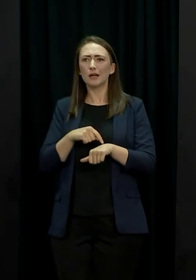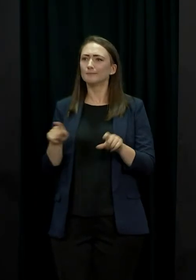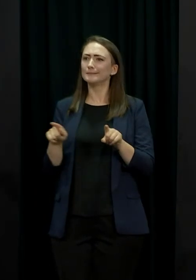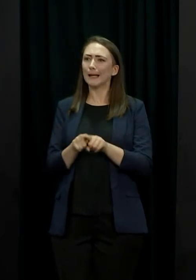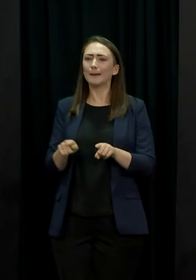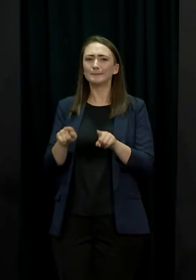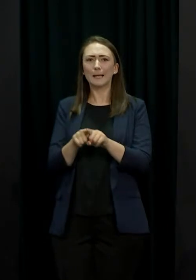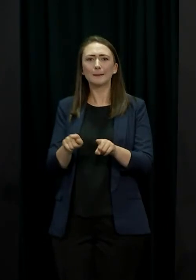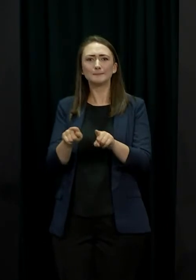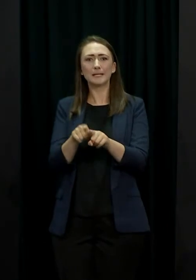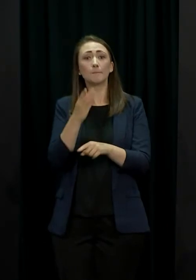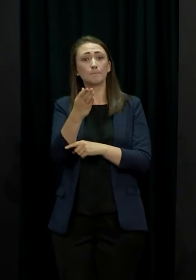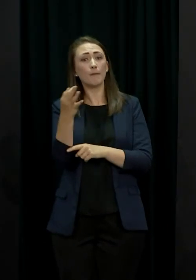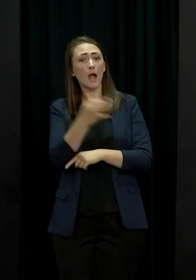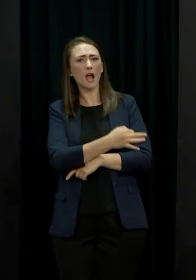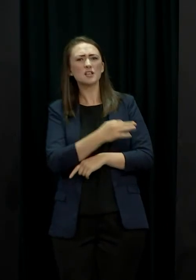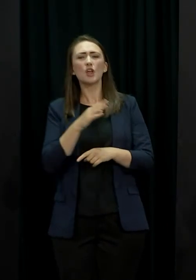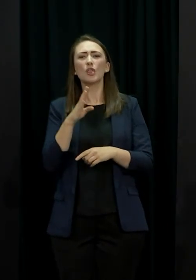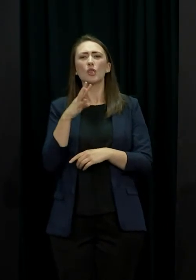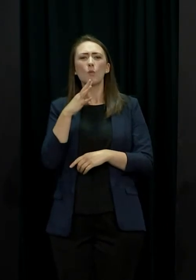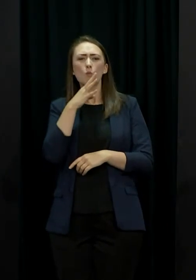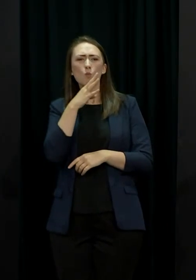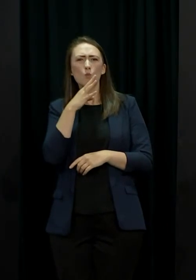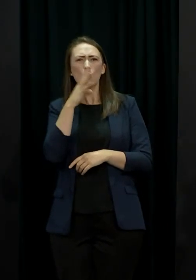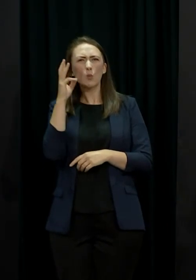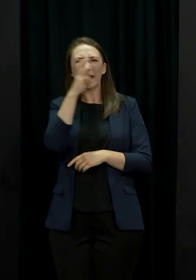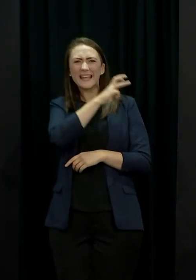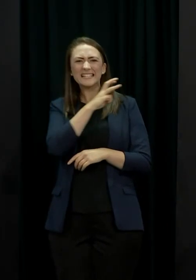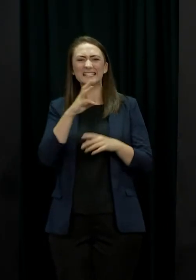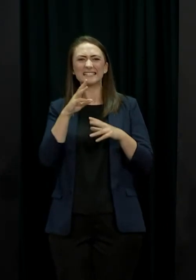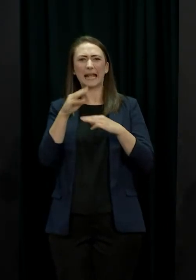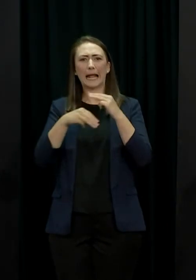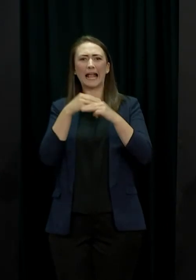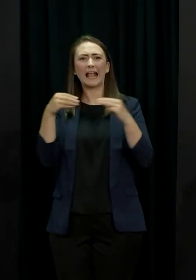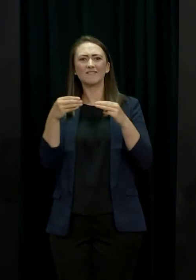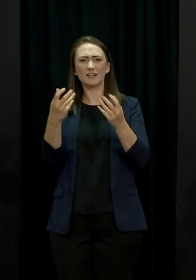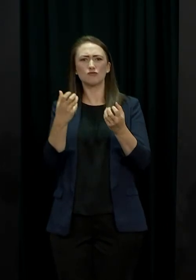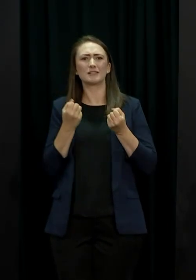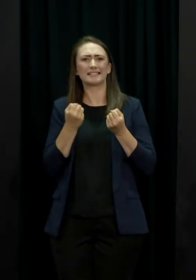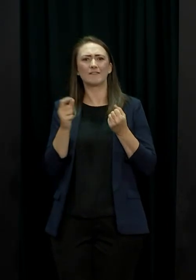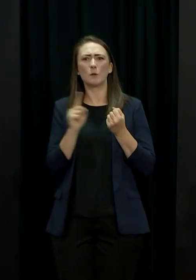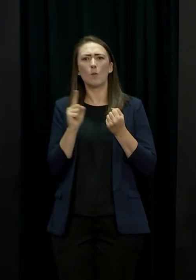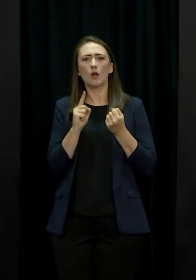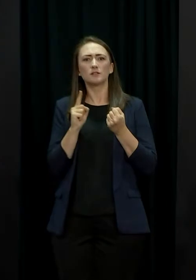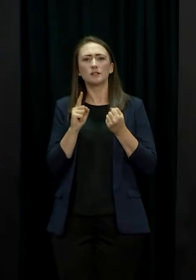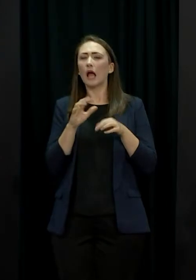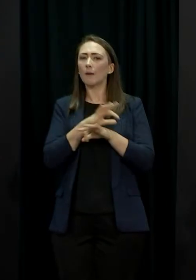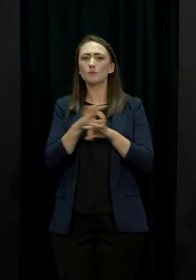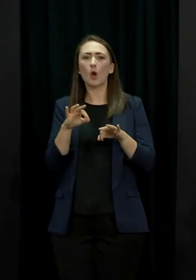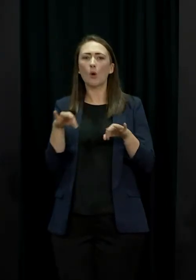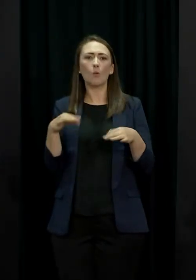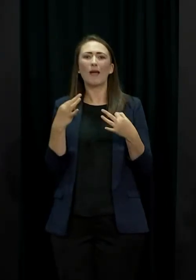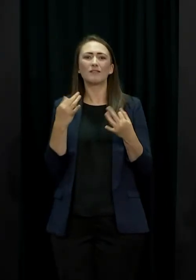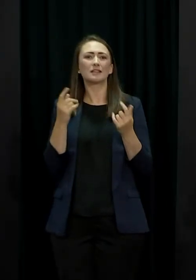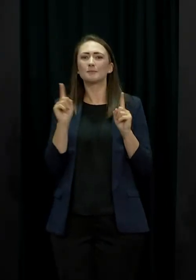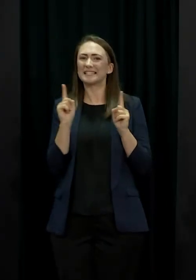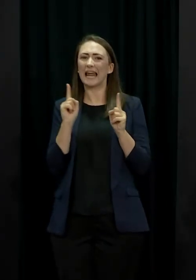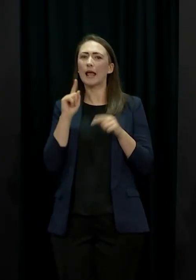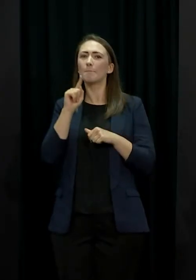received? The weirdest gift I've received? Well, I'm not wearing them today, but early on I did get a very nice pair of tie-dyed Thunder